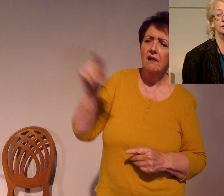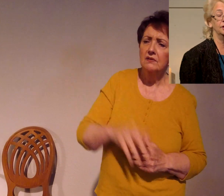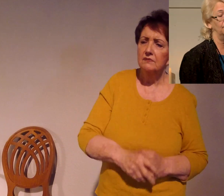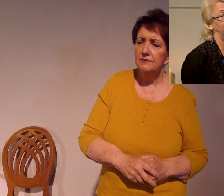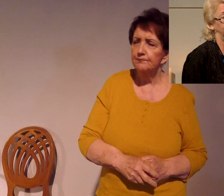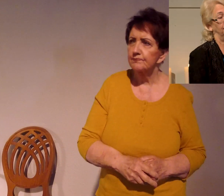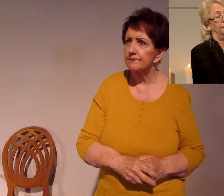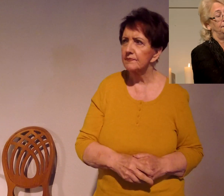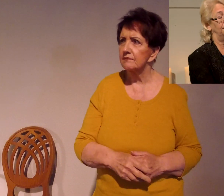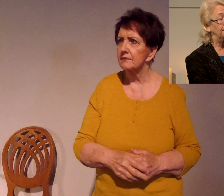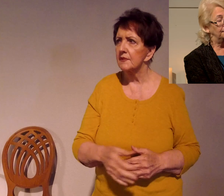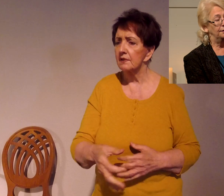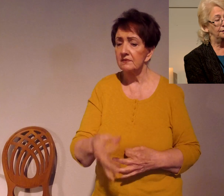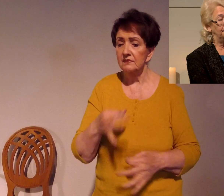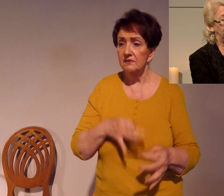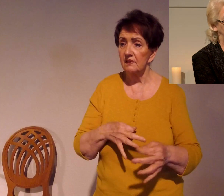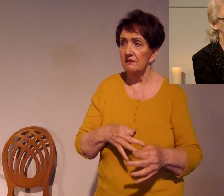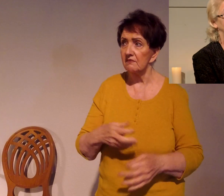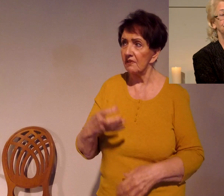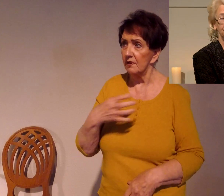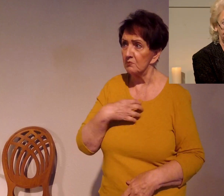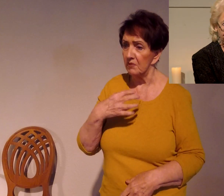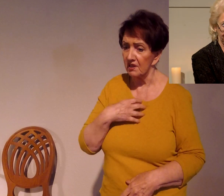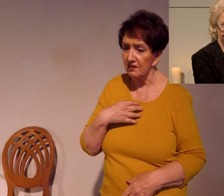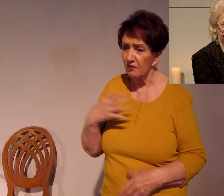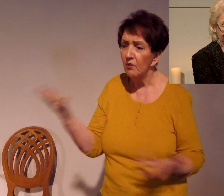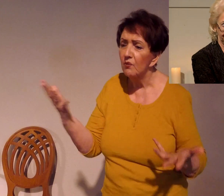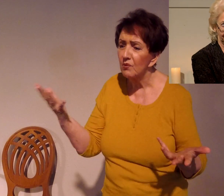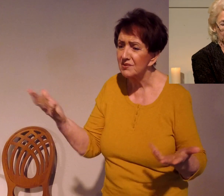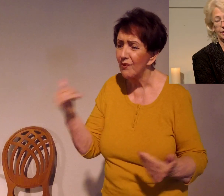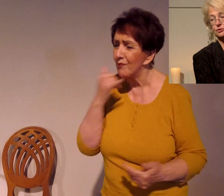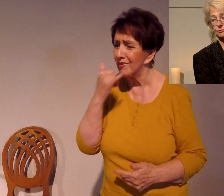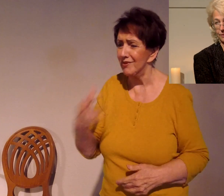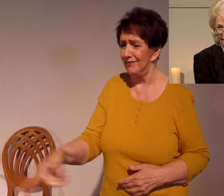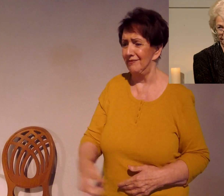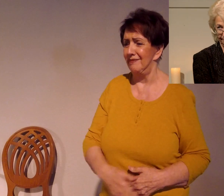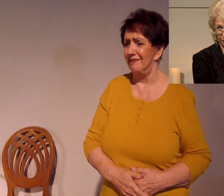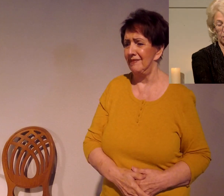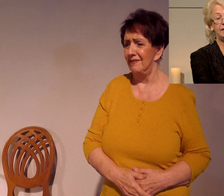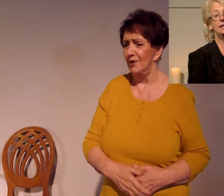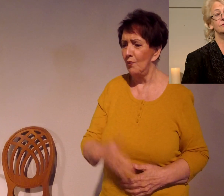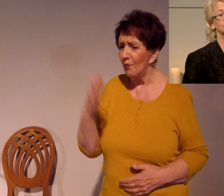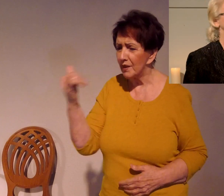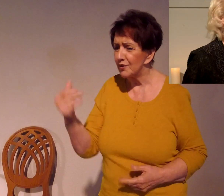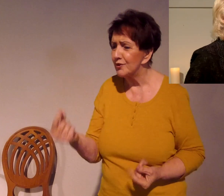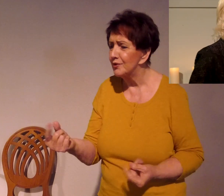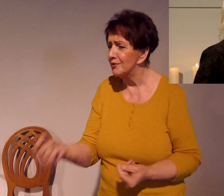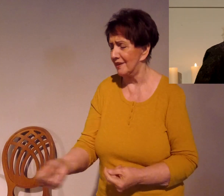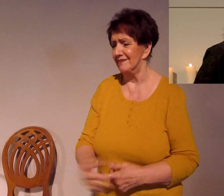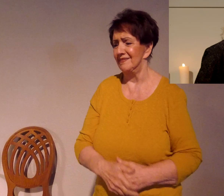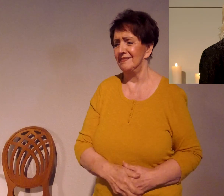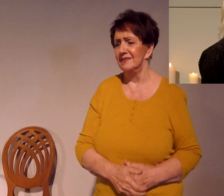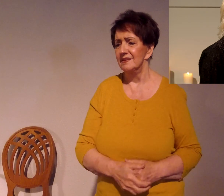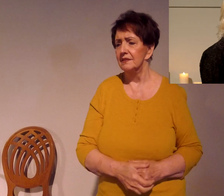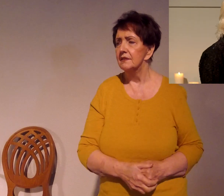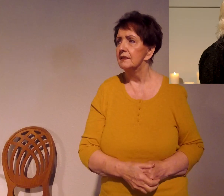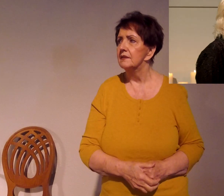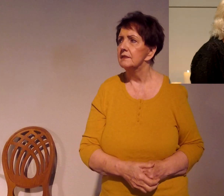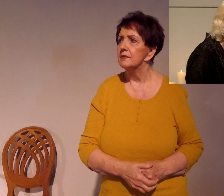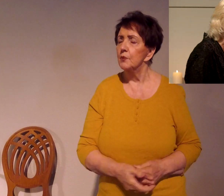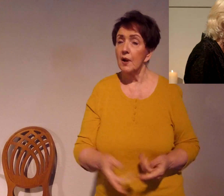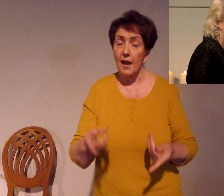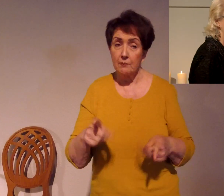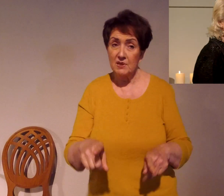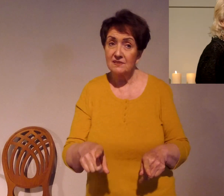rather than going, "What were you thinking? Why did you do that?" or any of those kinds of things, what happens?